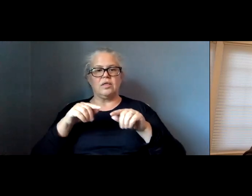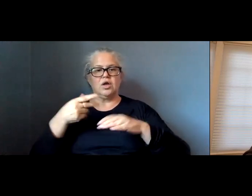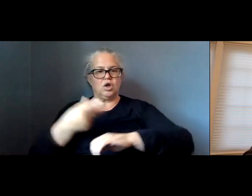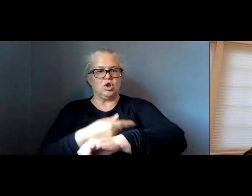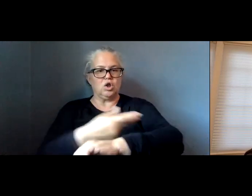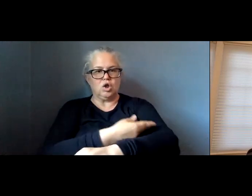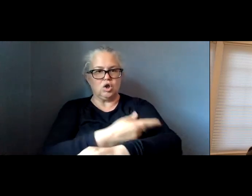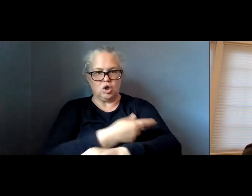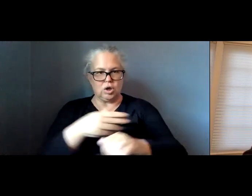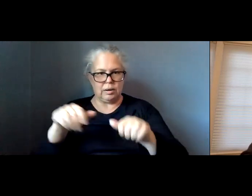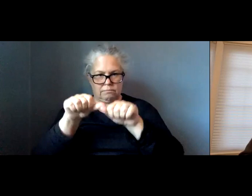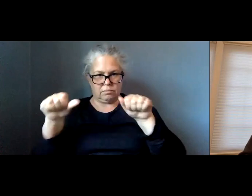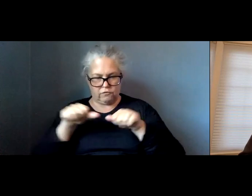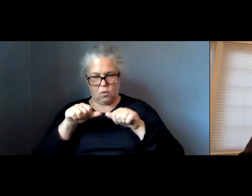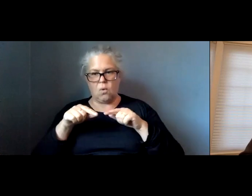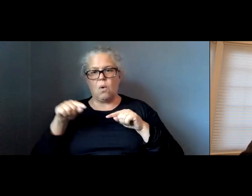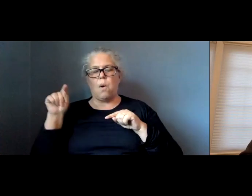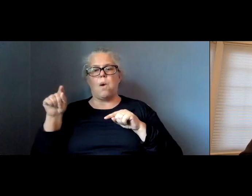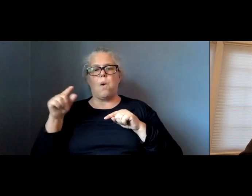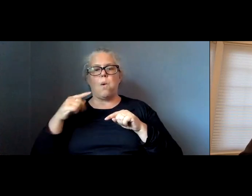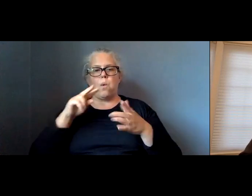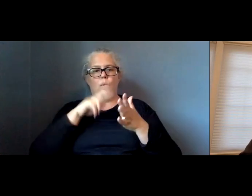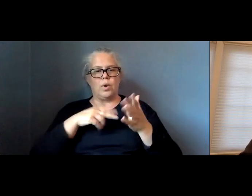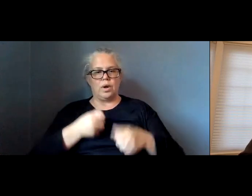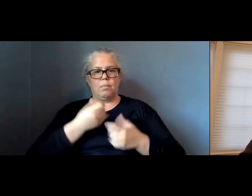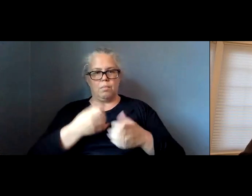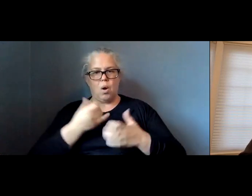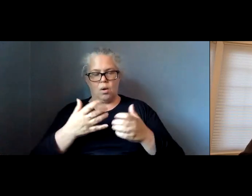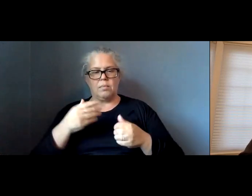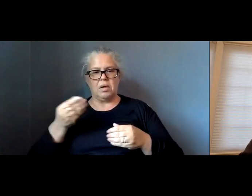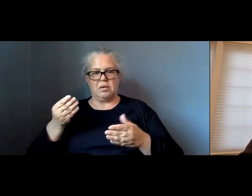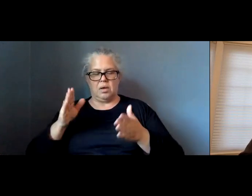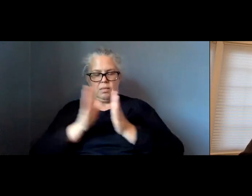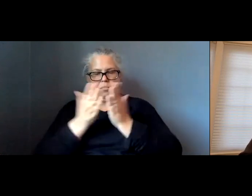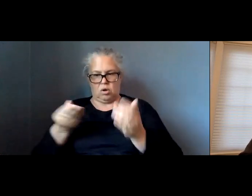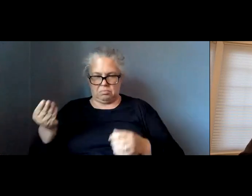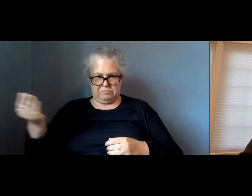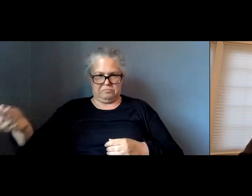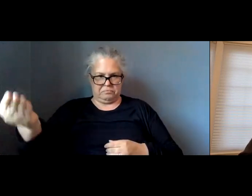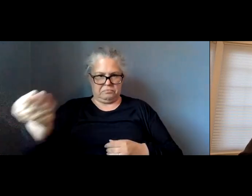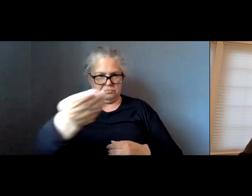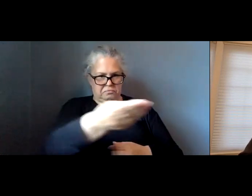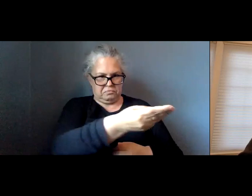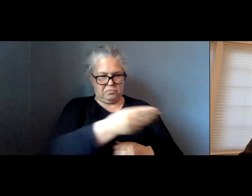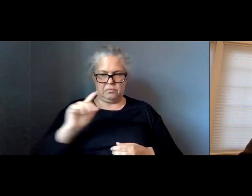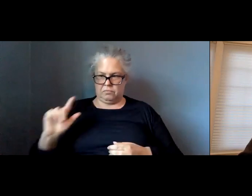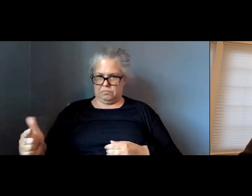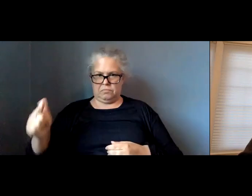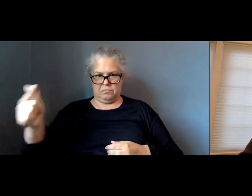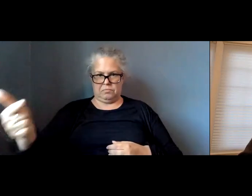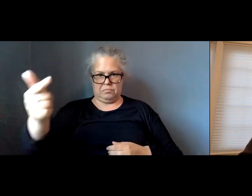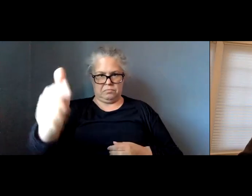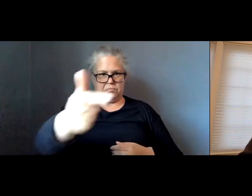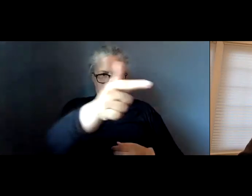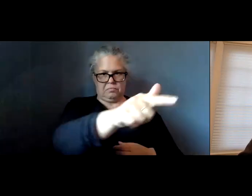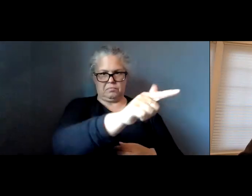turns reading the poem and passing the text around from student to me. And